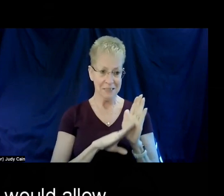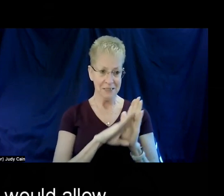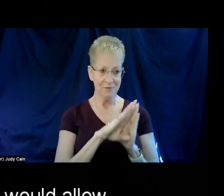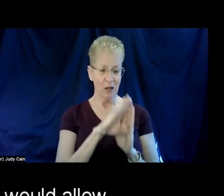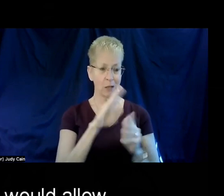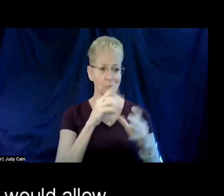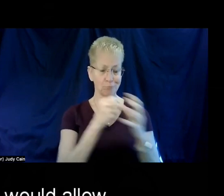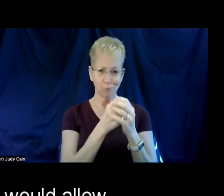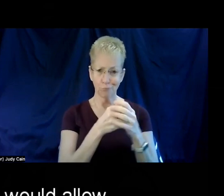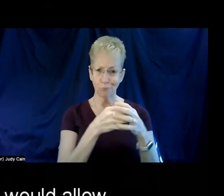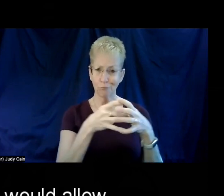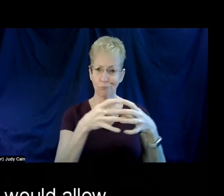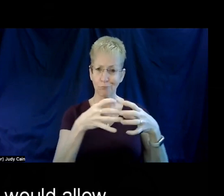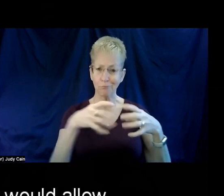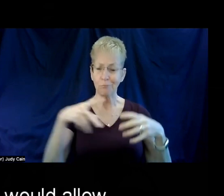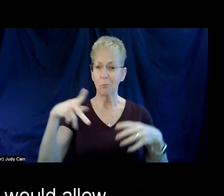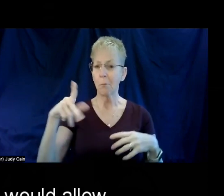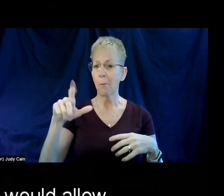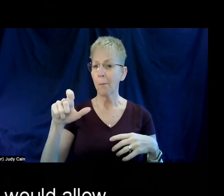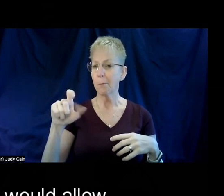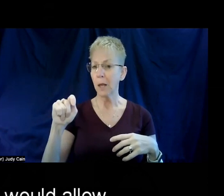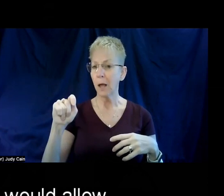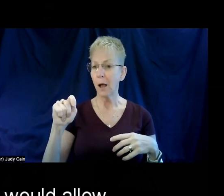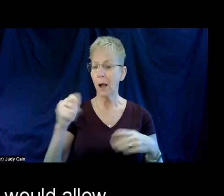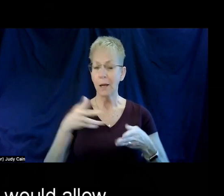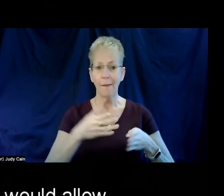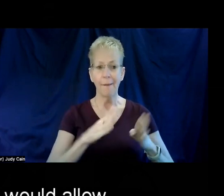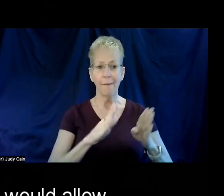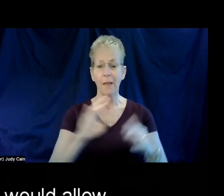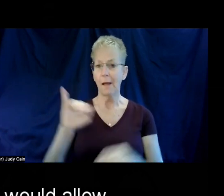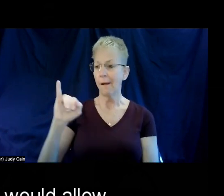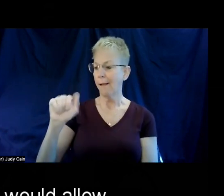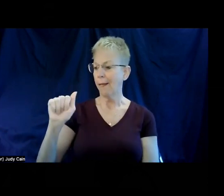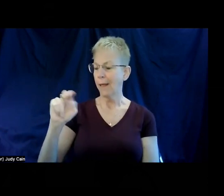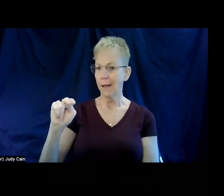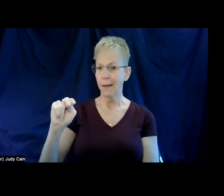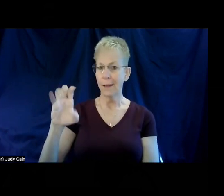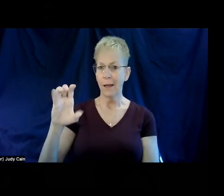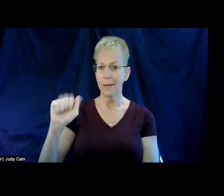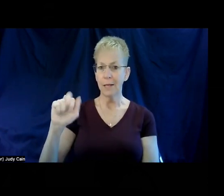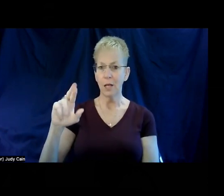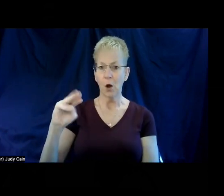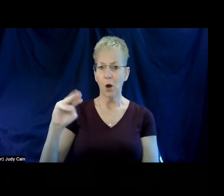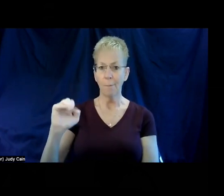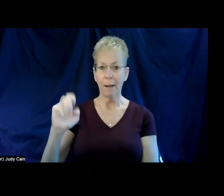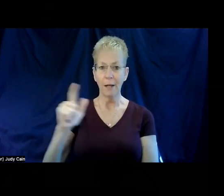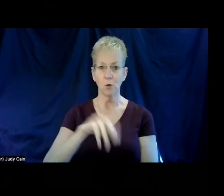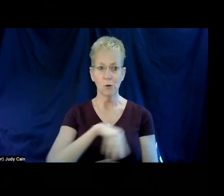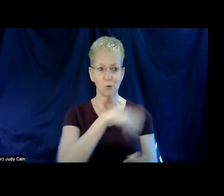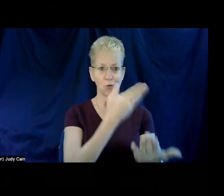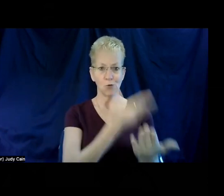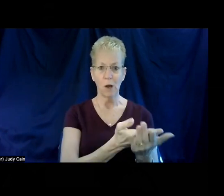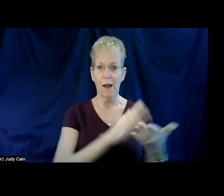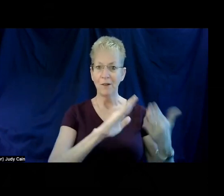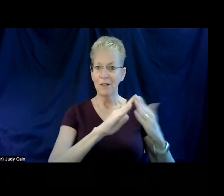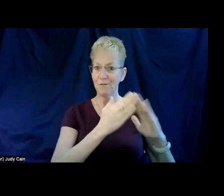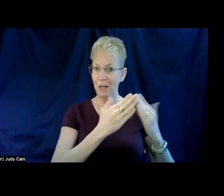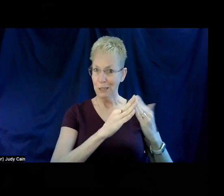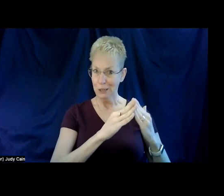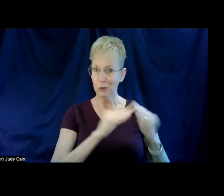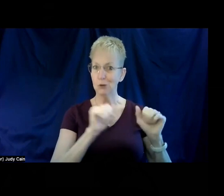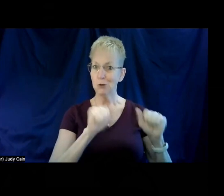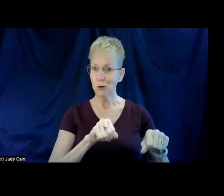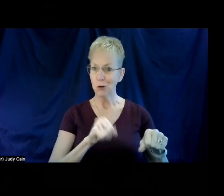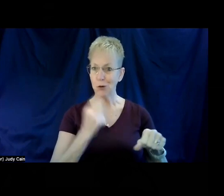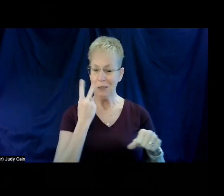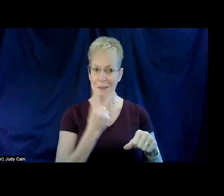of the plot that would allow Captain Ian Carmichael to come into Seton Village and be part